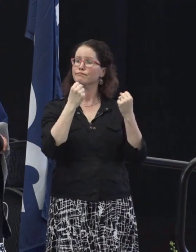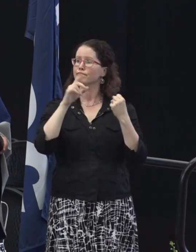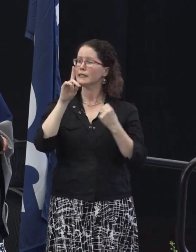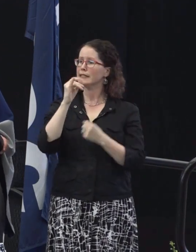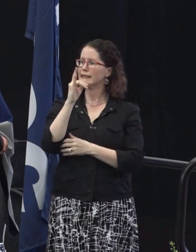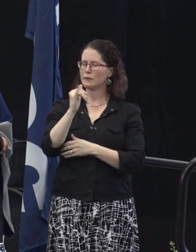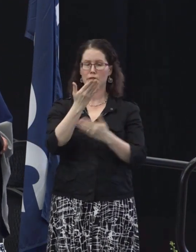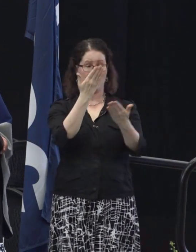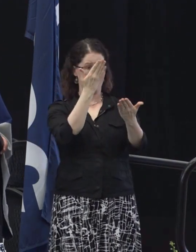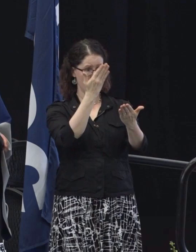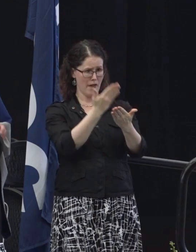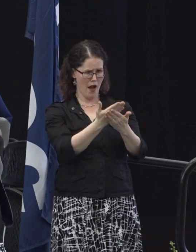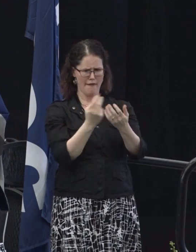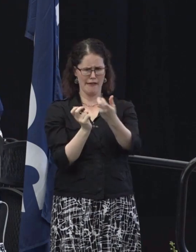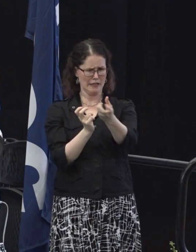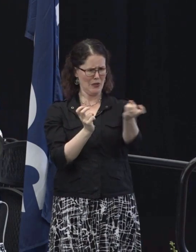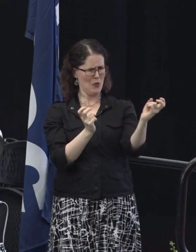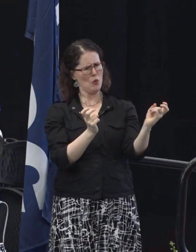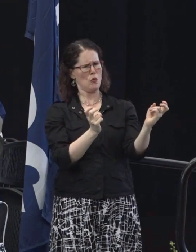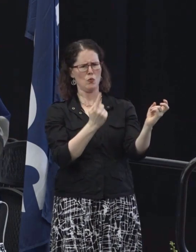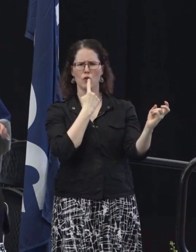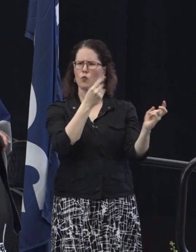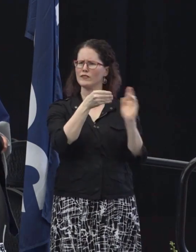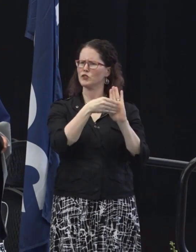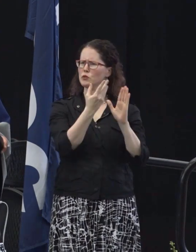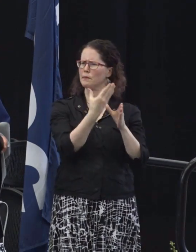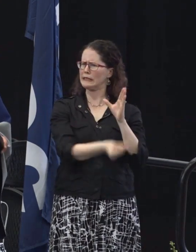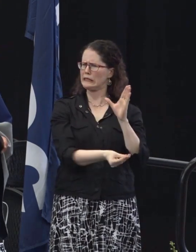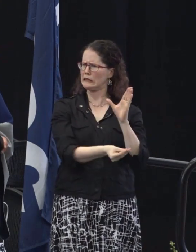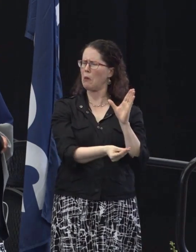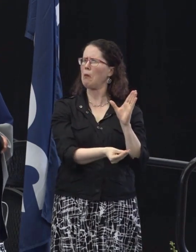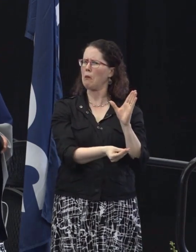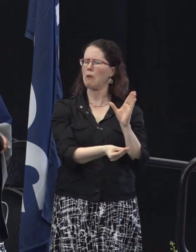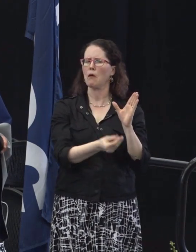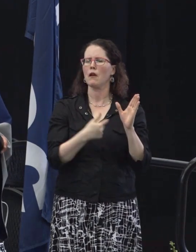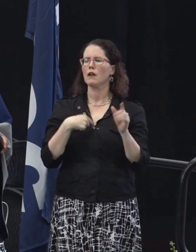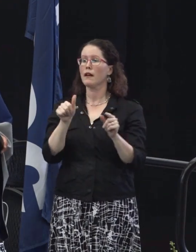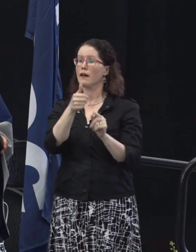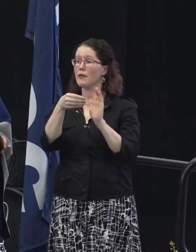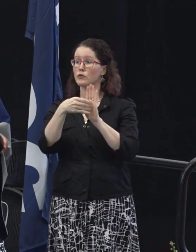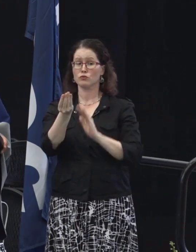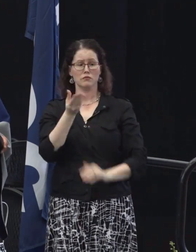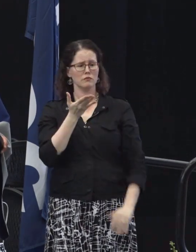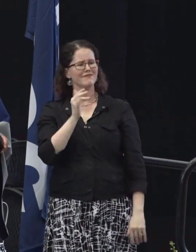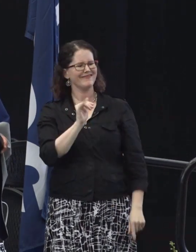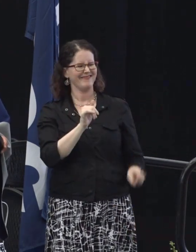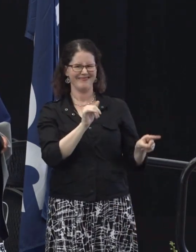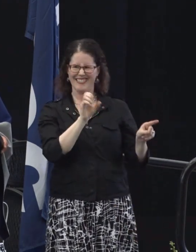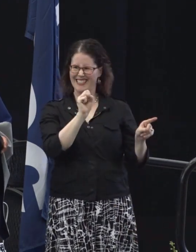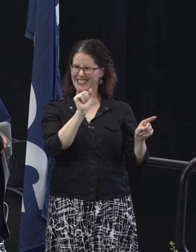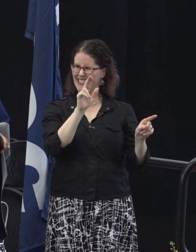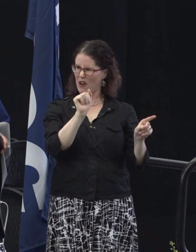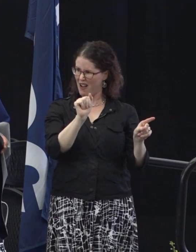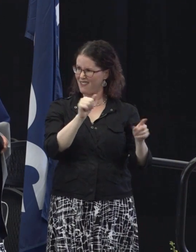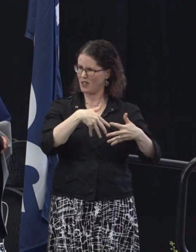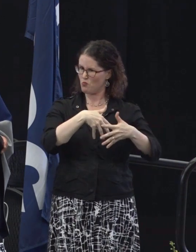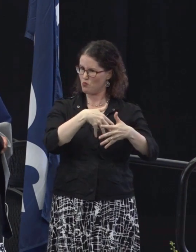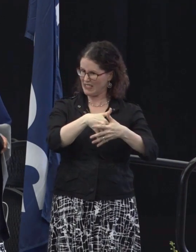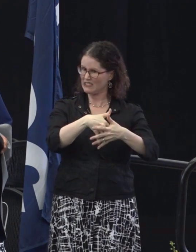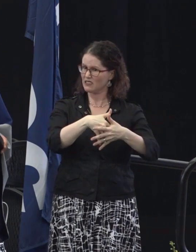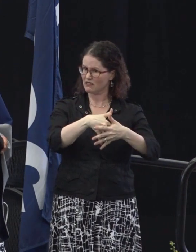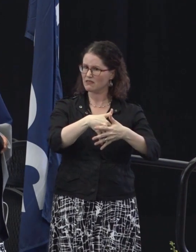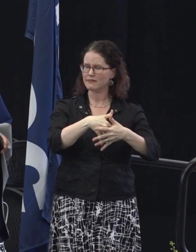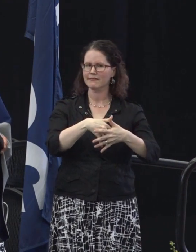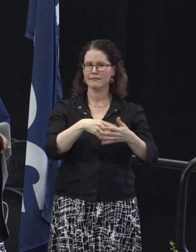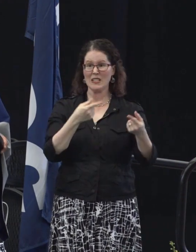there were only 9 students in the class. And I was informed that one of the students, Sarah, was expecting a child, and